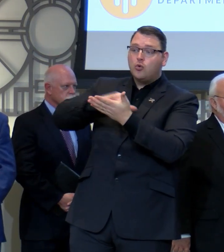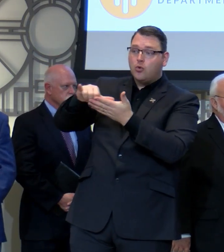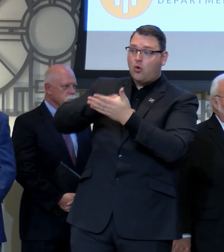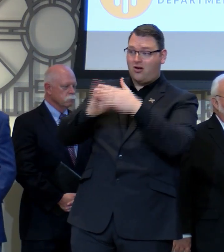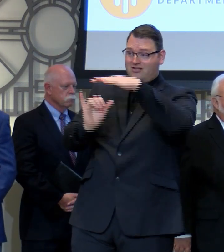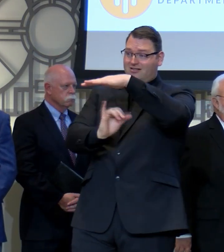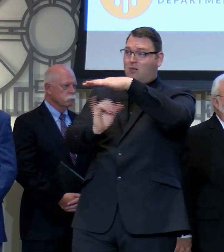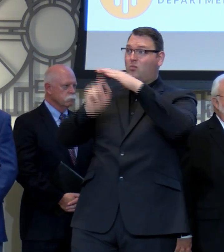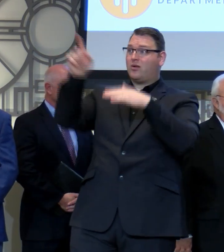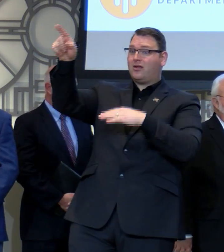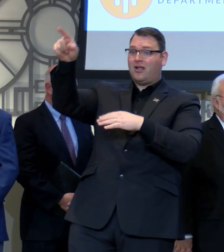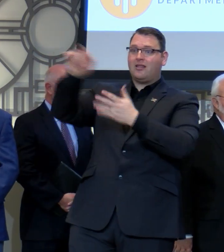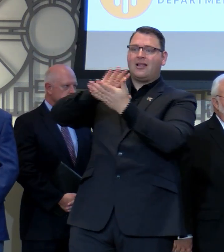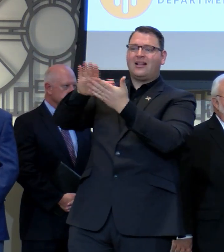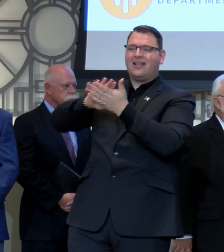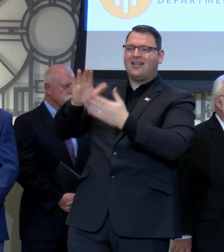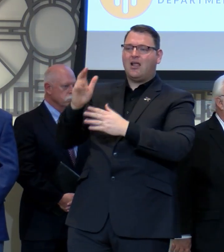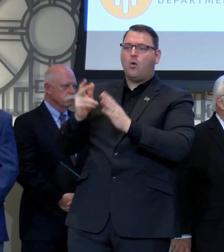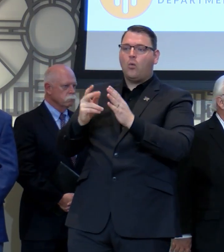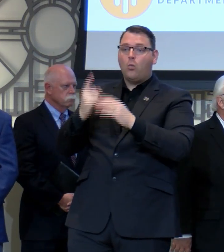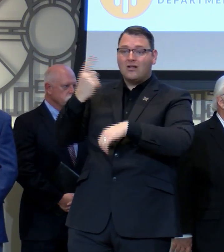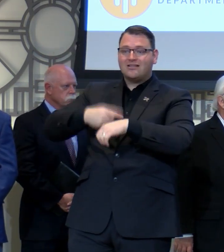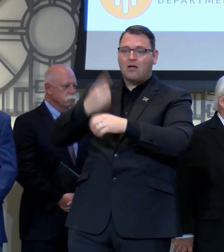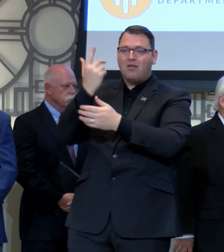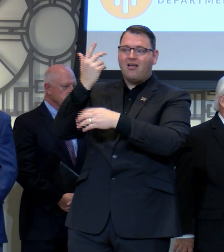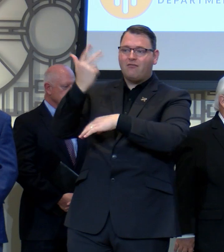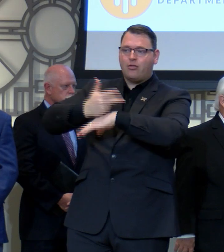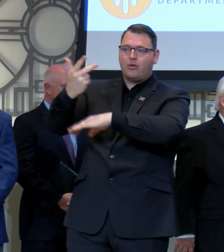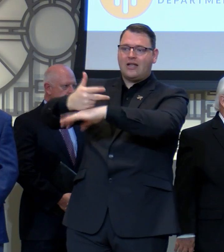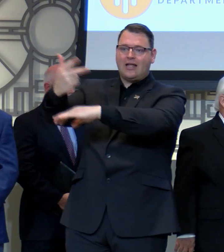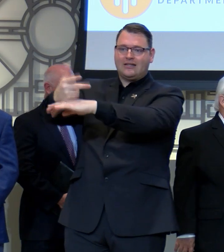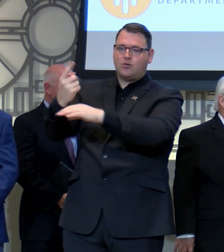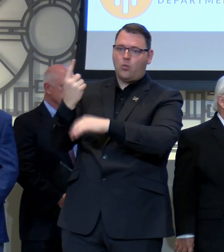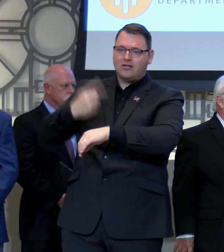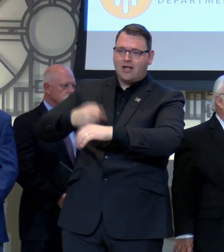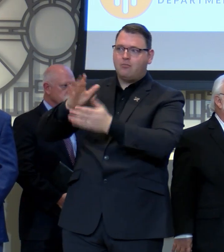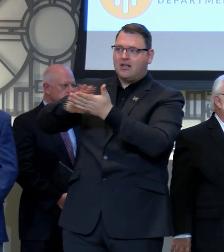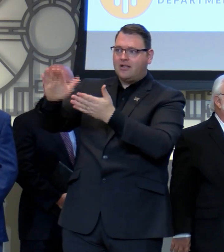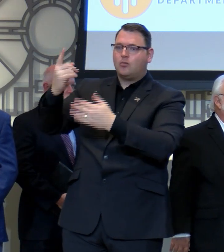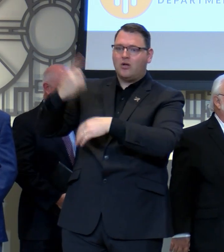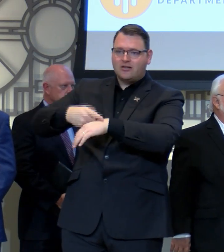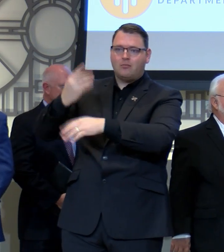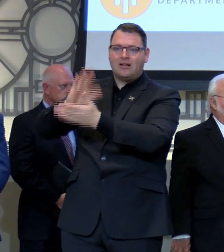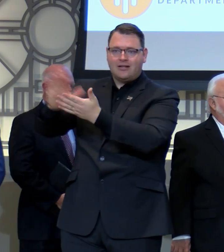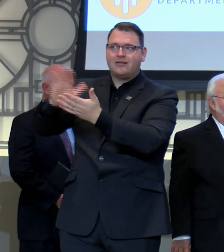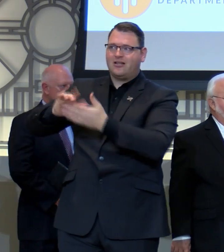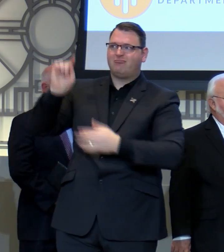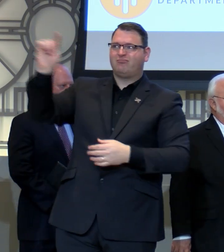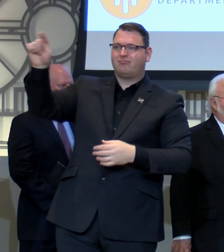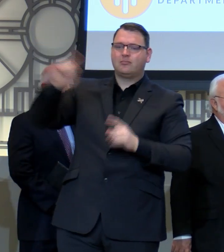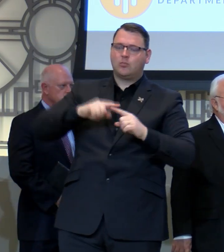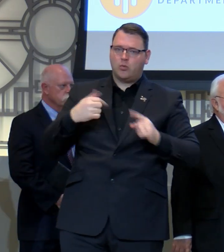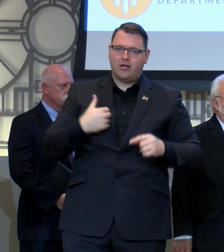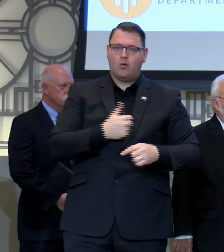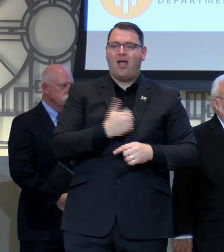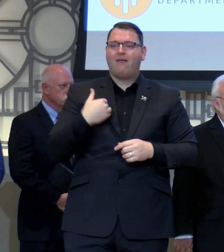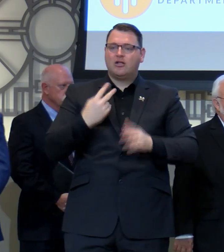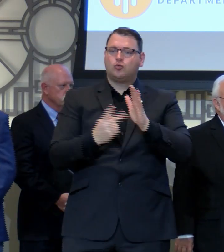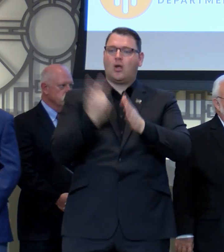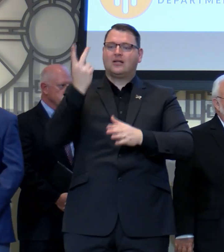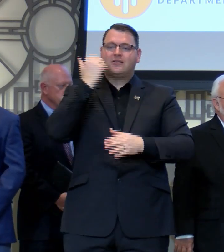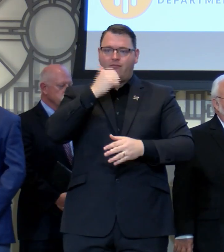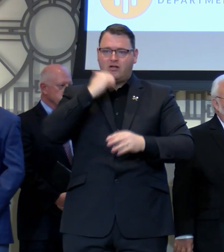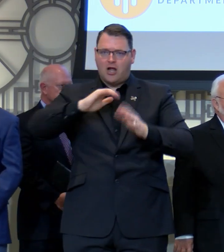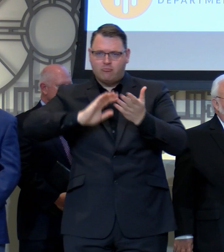have a sanitization plan for each of our stores. Secondly, this person then oversees the customer flow to make sure, and